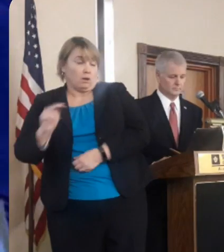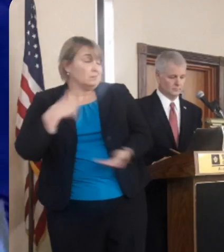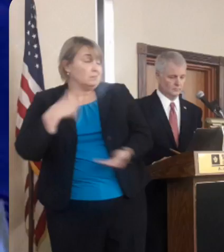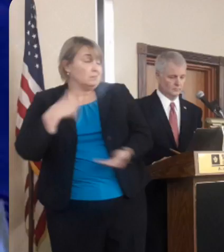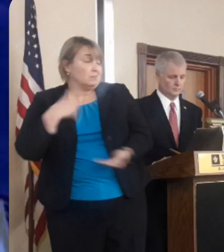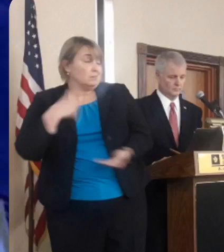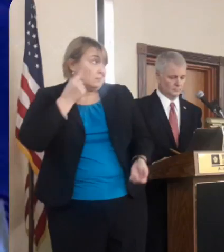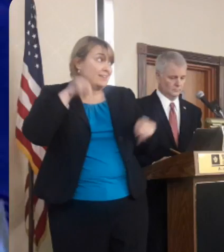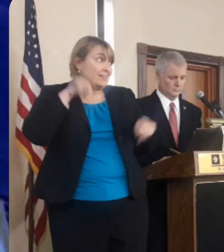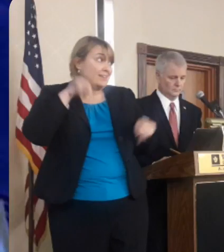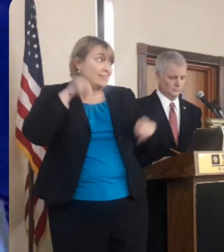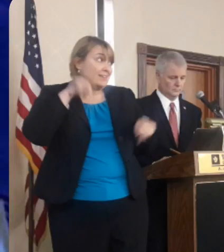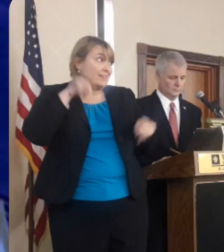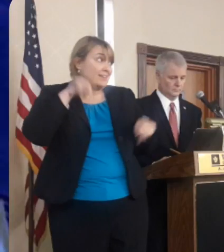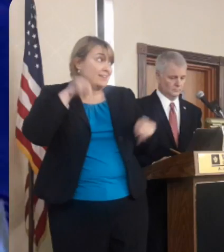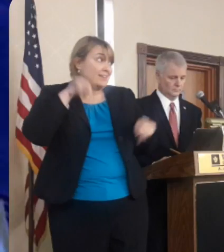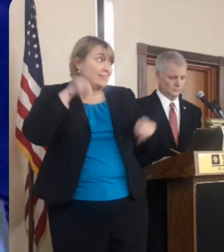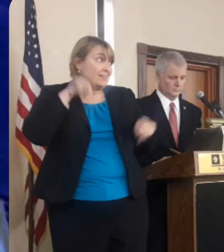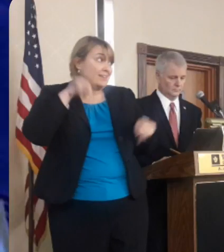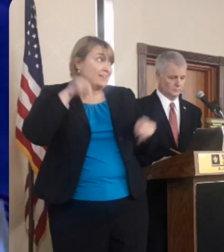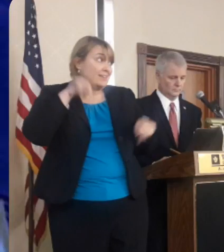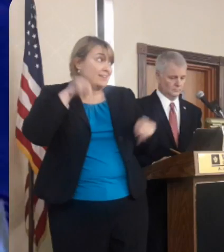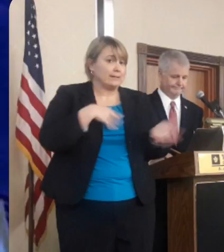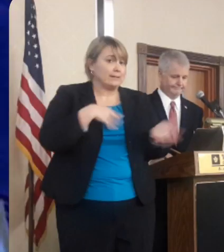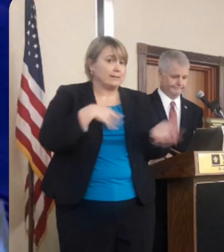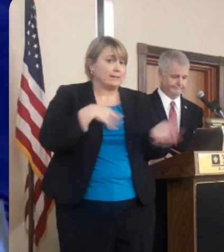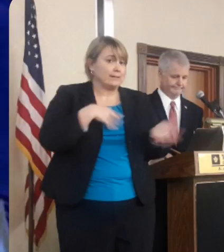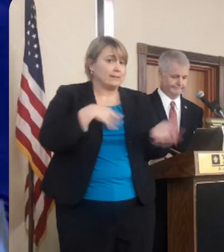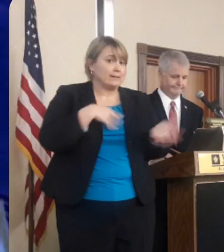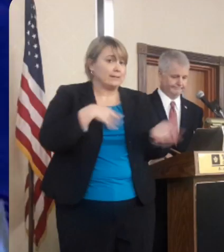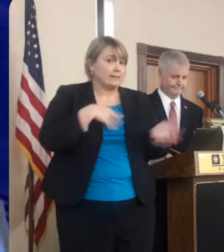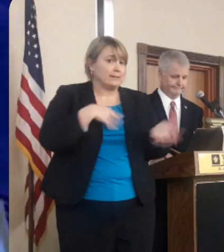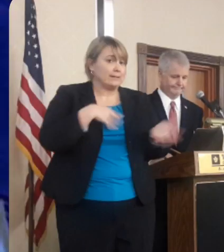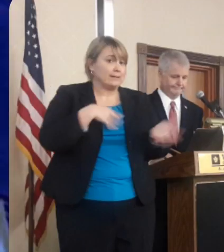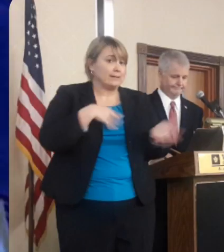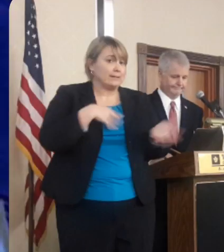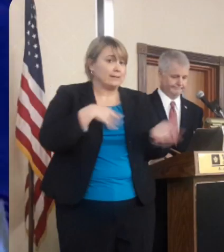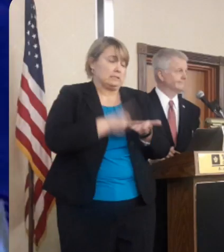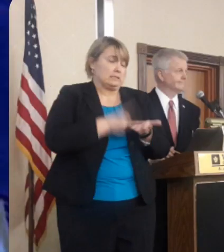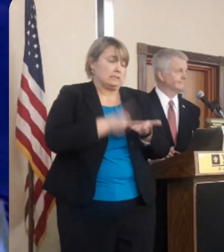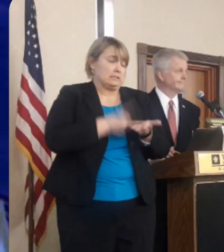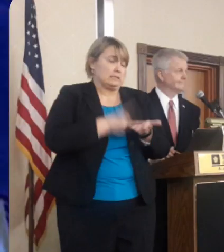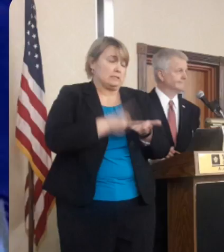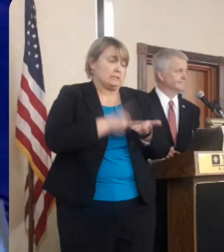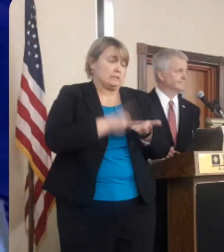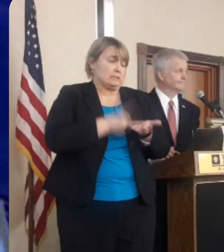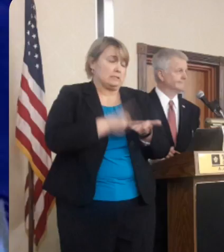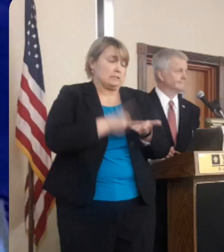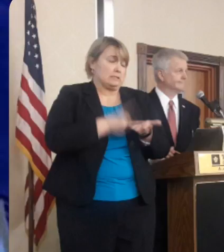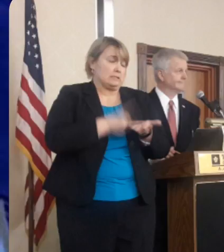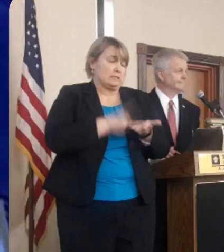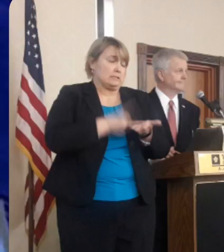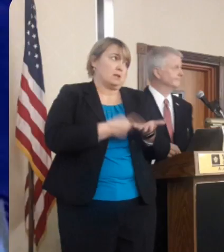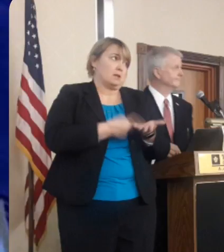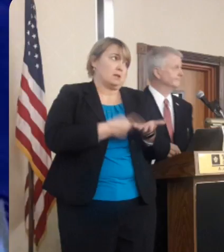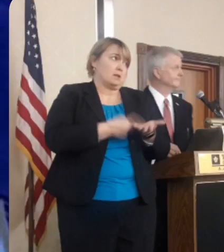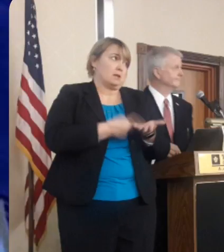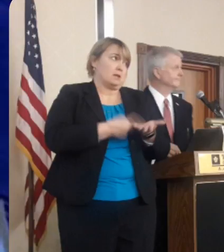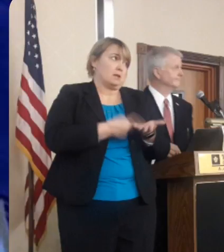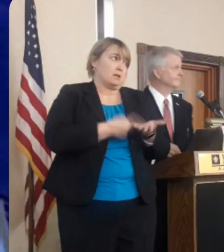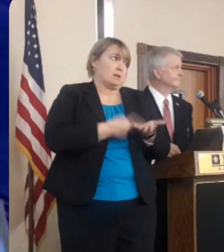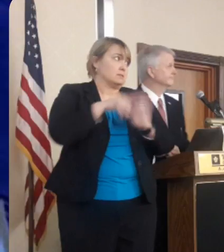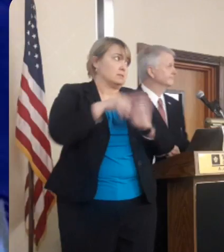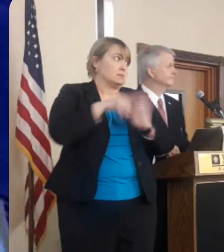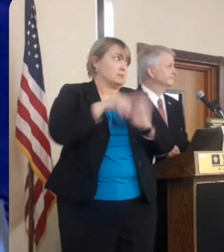convention. And the body of our convention at state felt this was something that needed to be in our rules. So I